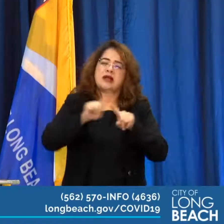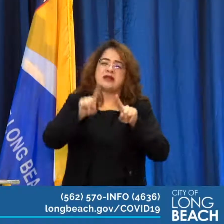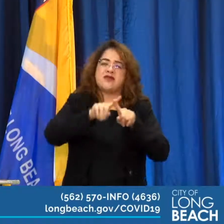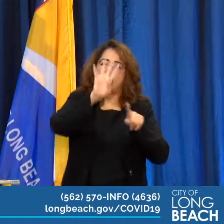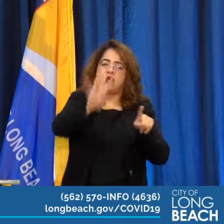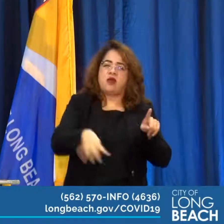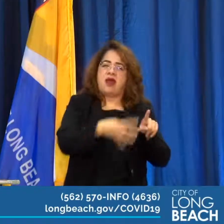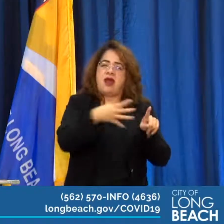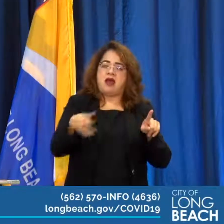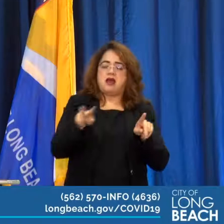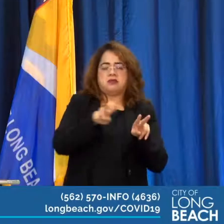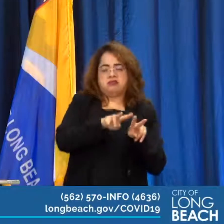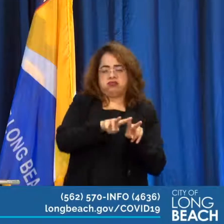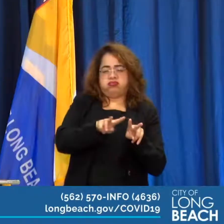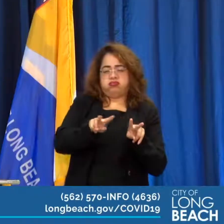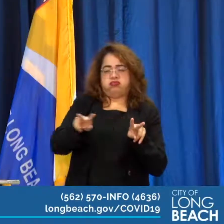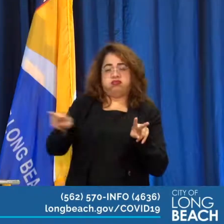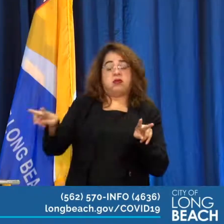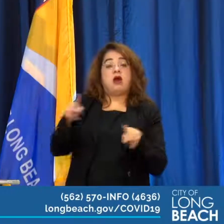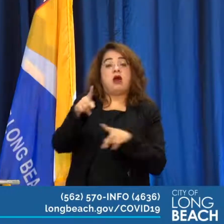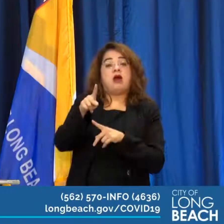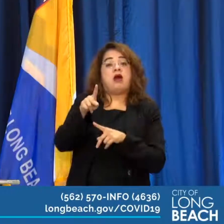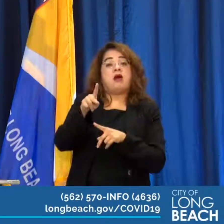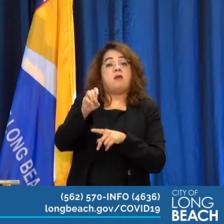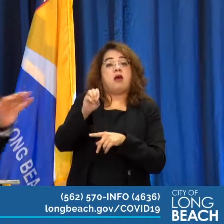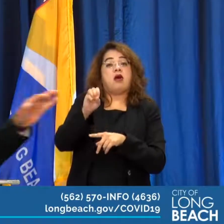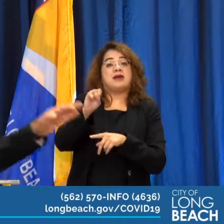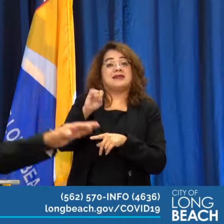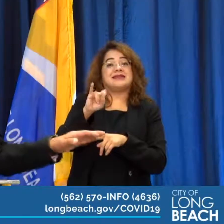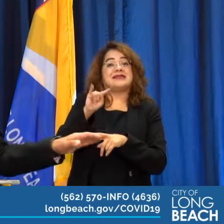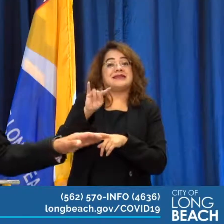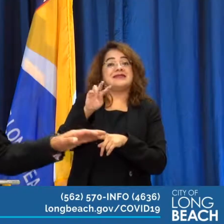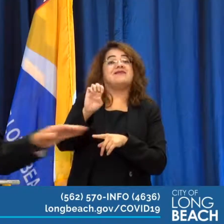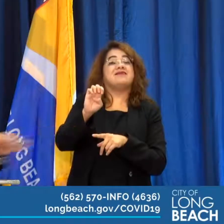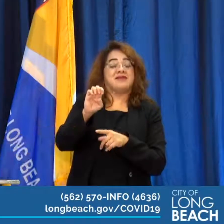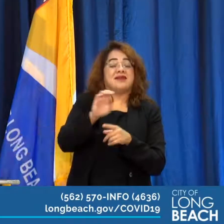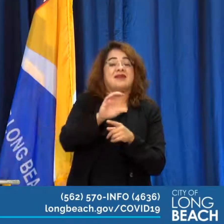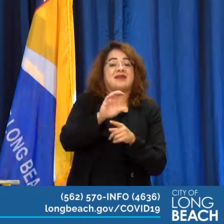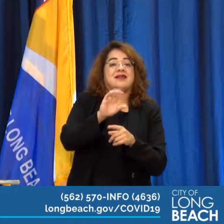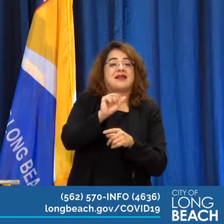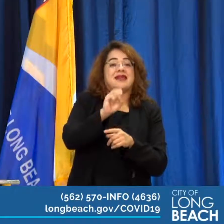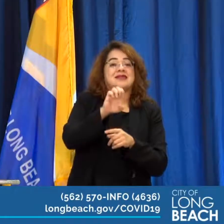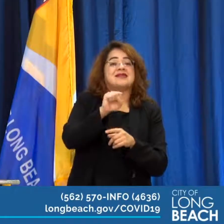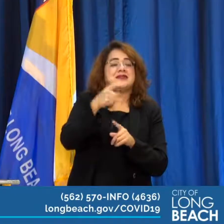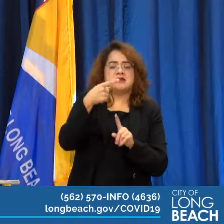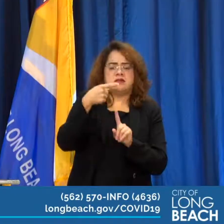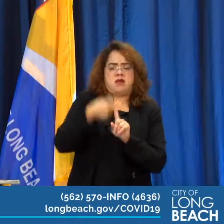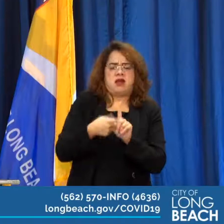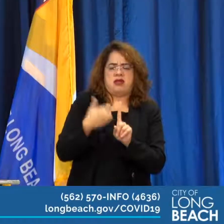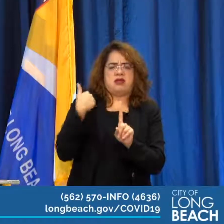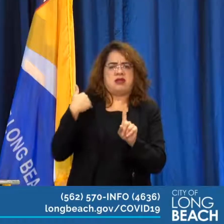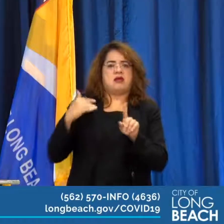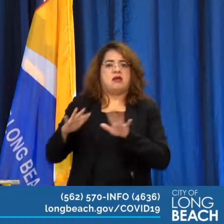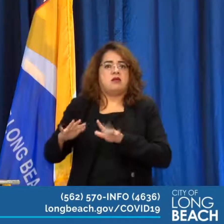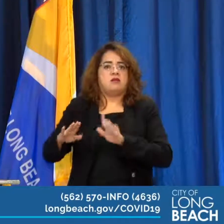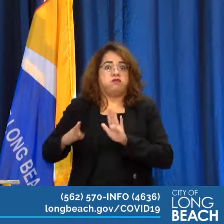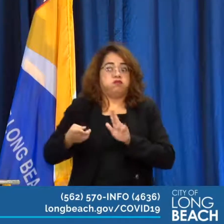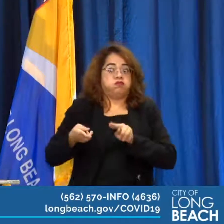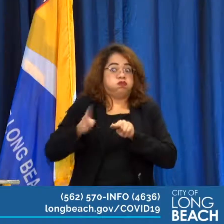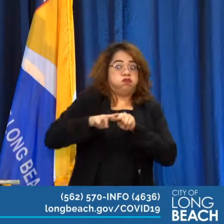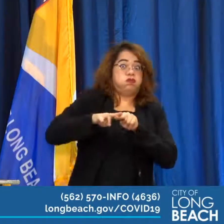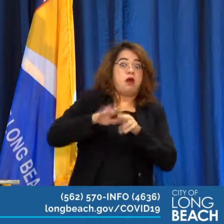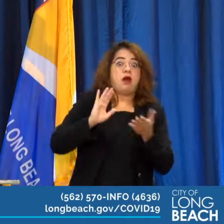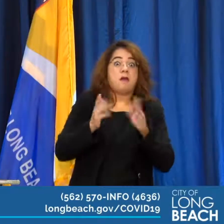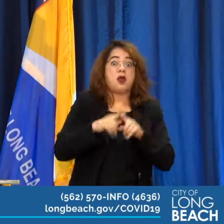or the positive cases, for example, when we had the first surge months ago versus the surge that's